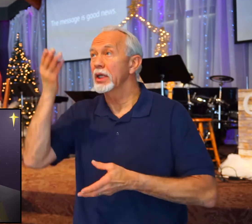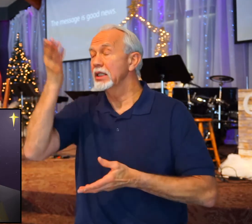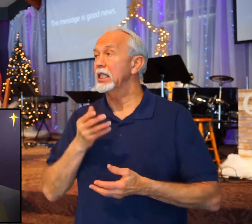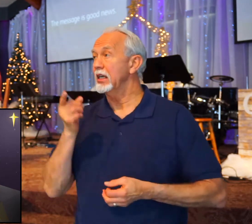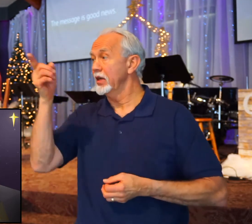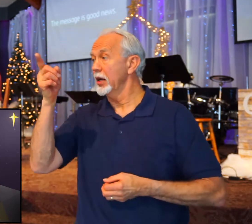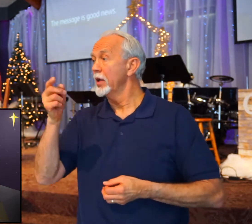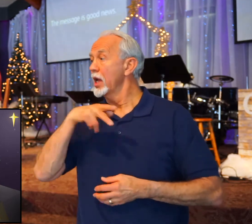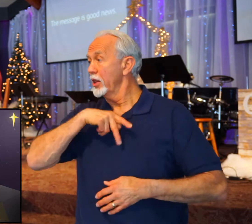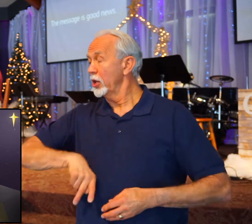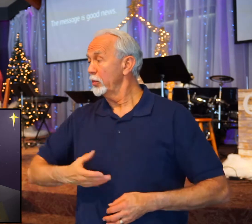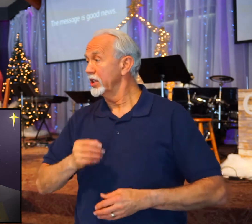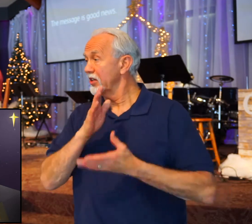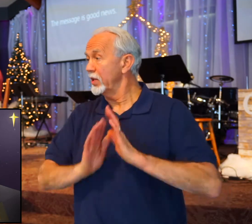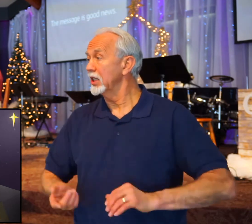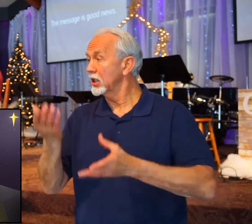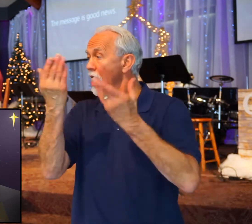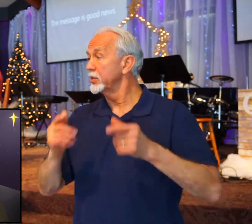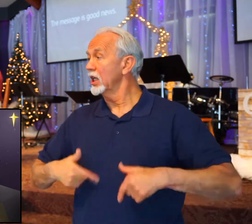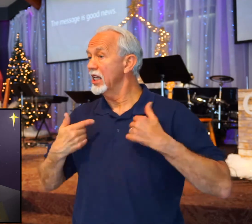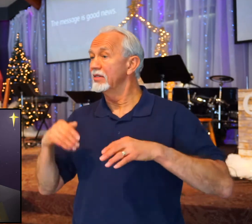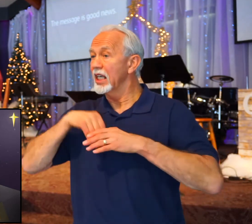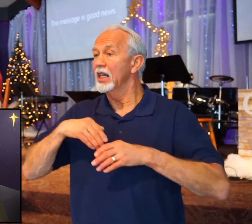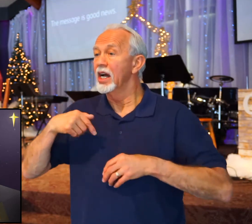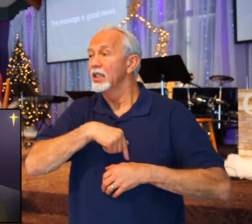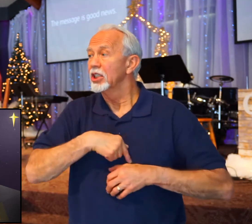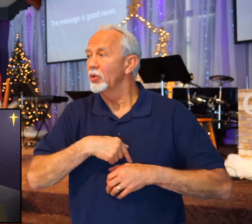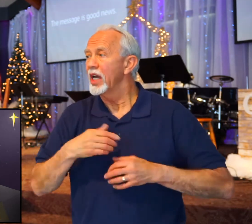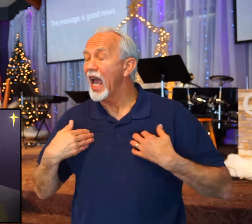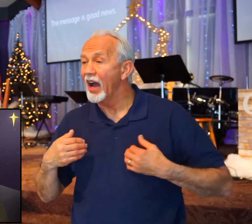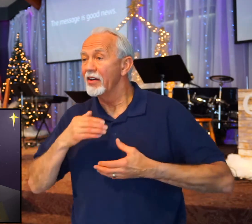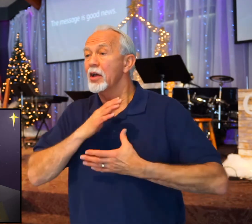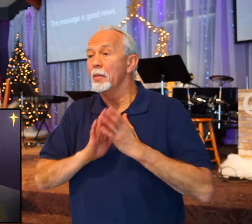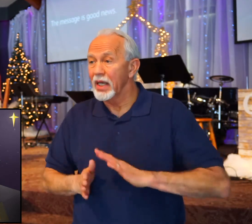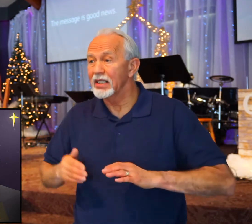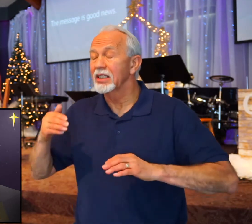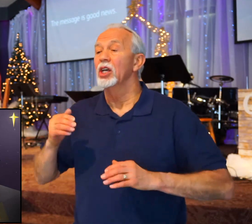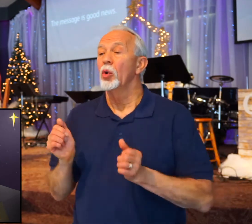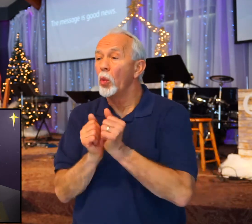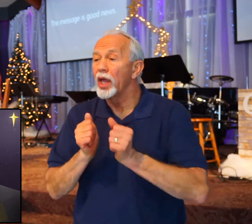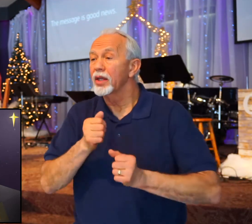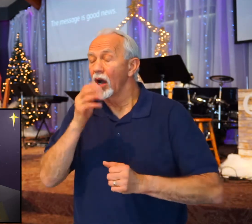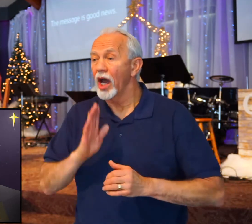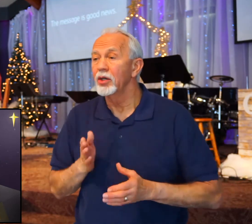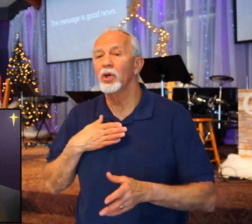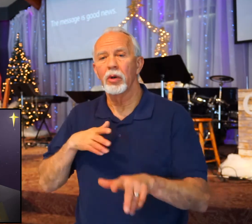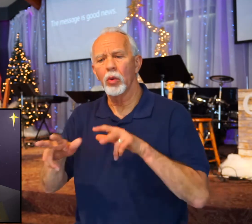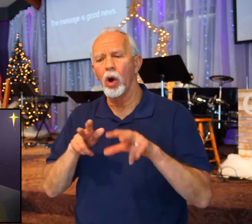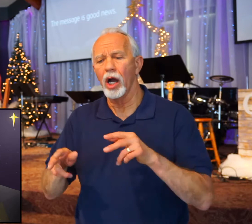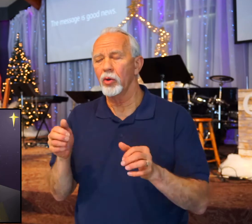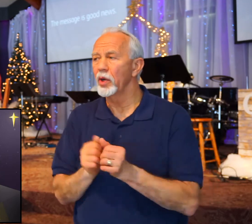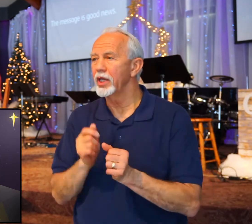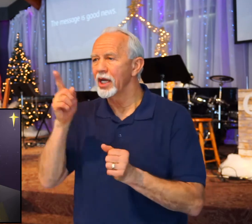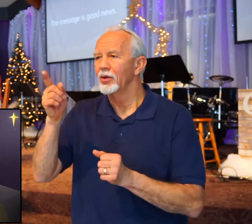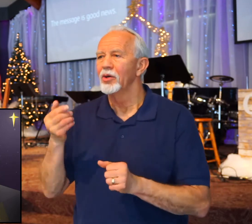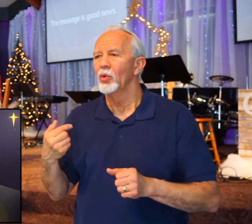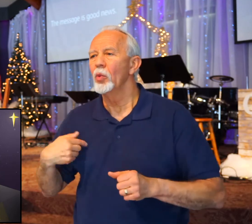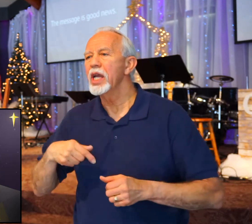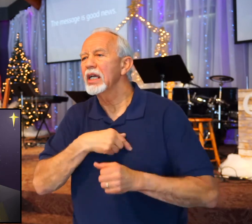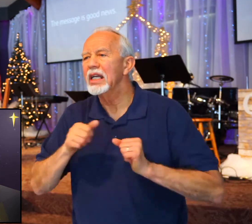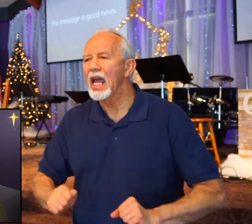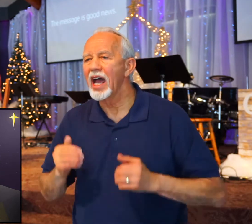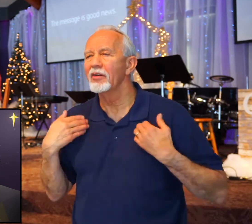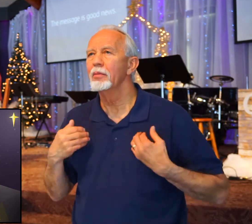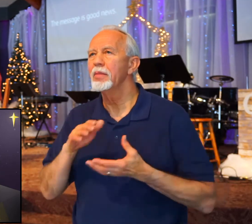Peace comes to live in us. We come to know, we come to have peace with God, and as we walk with Him, we can have the peace of